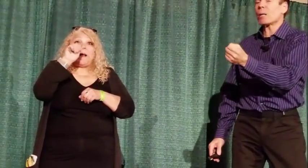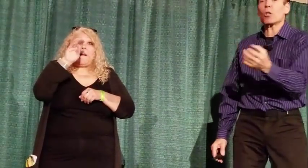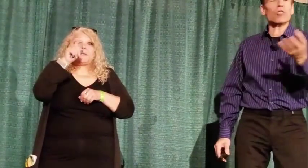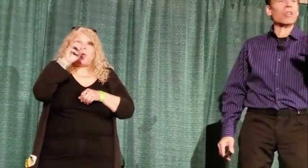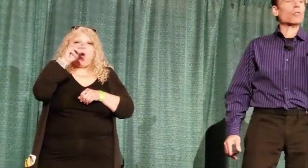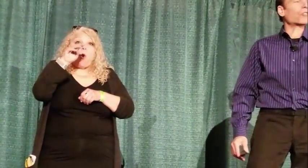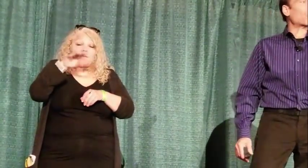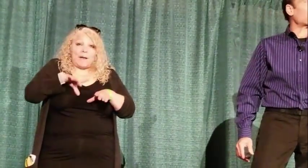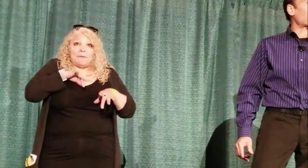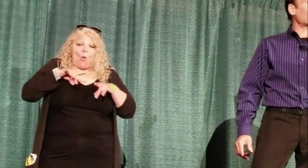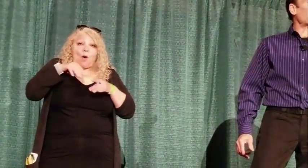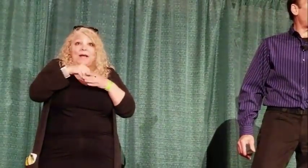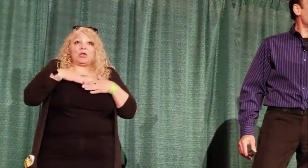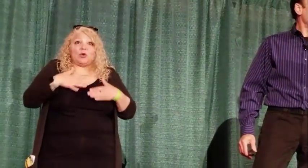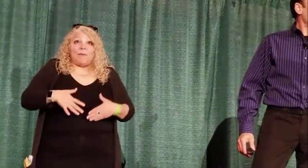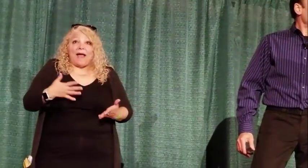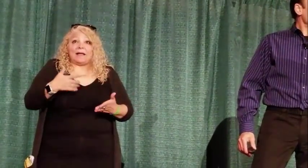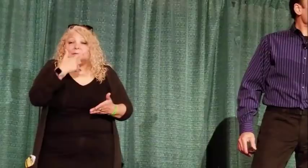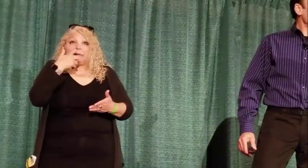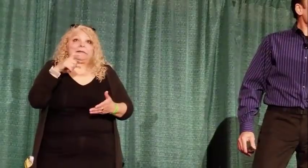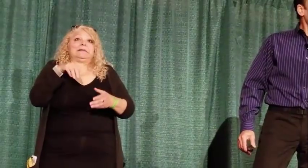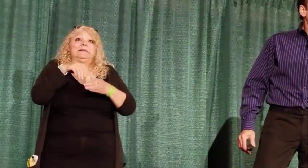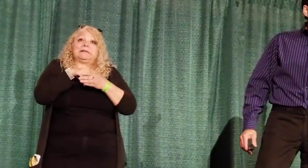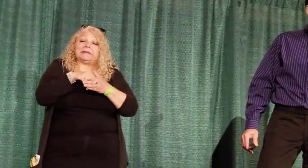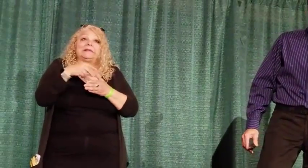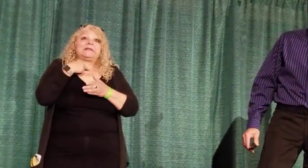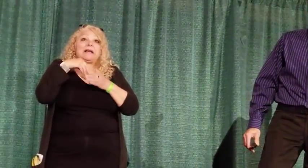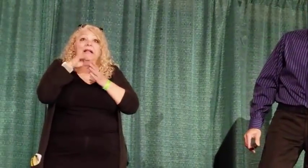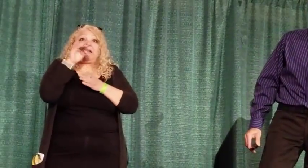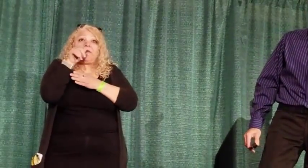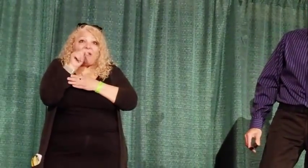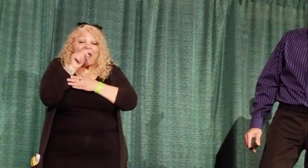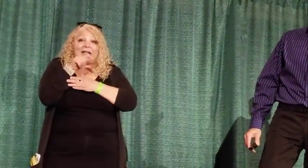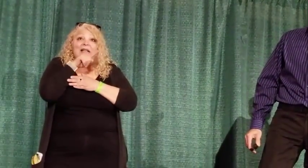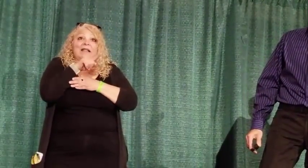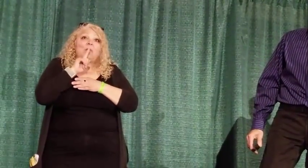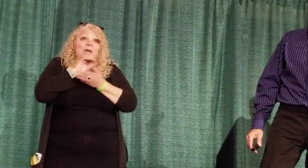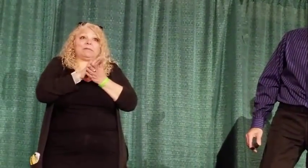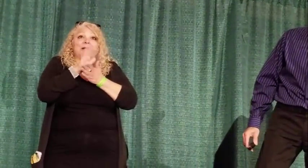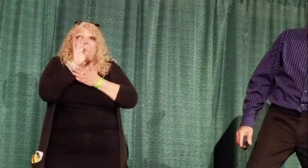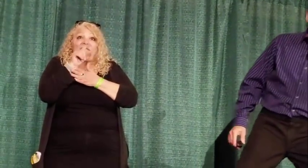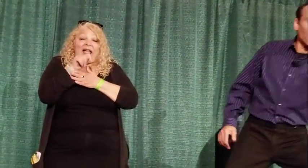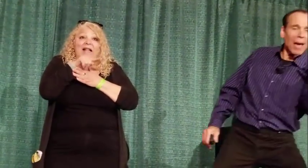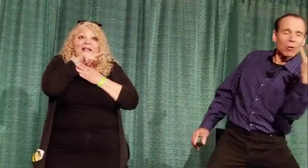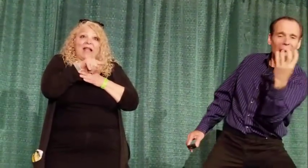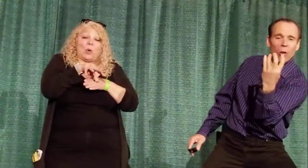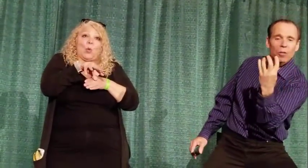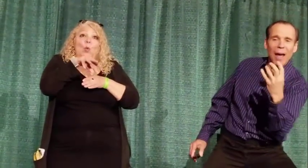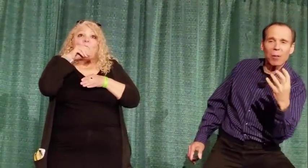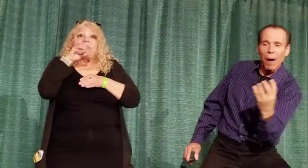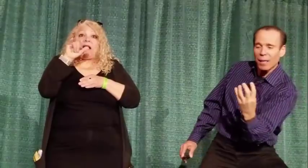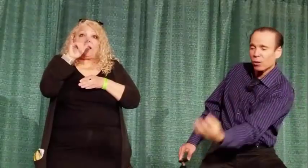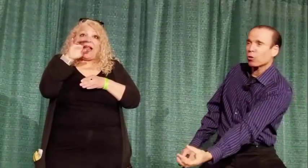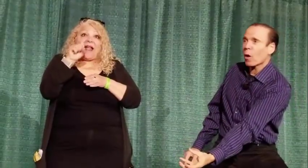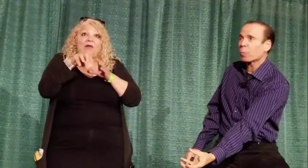to the body because the stanols that bind the fat have our fat magnet, such a strong fat magnet, they suck out calories